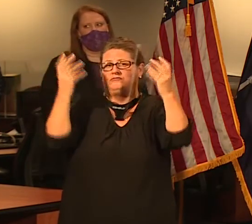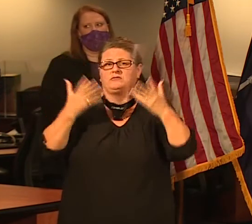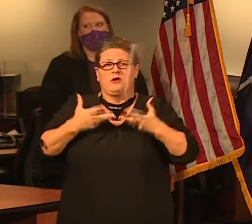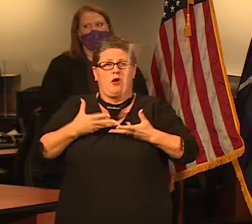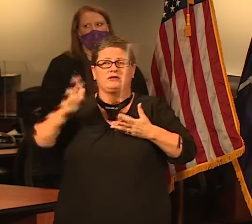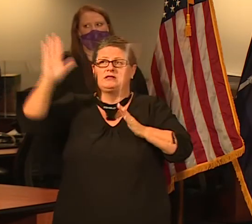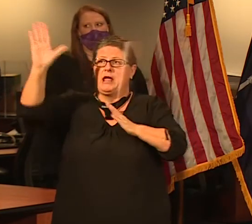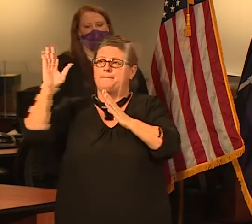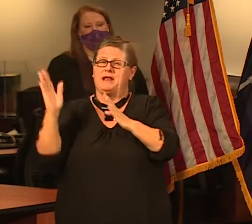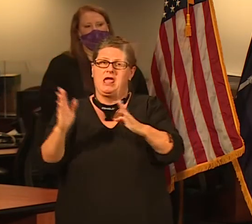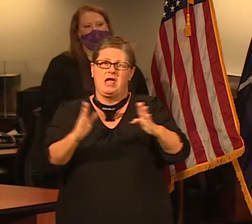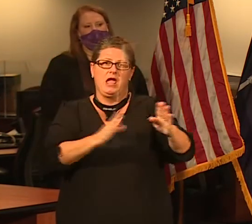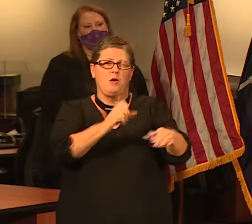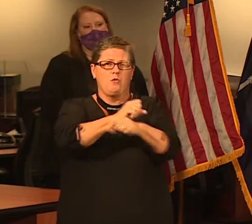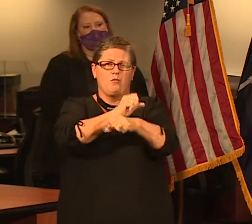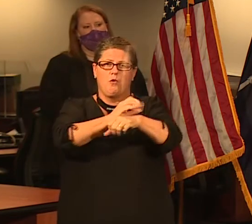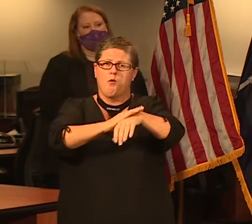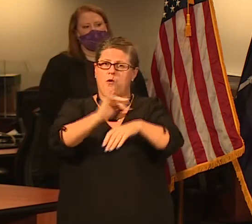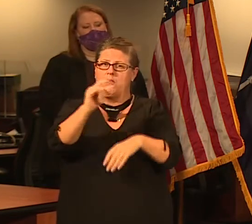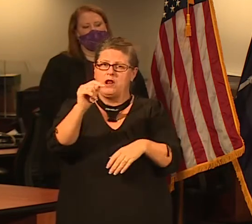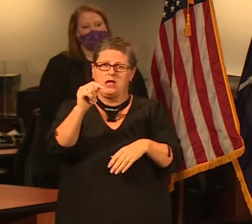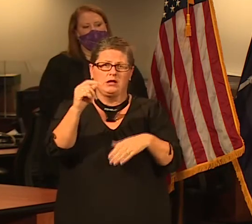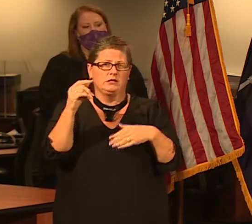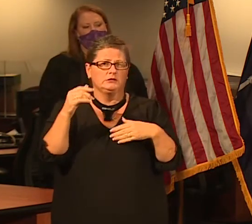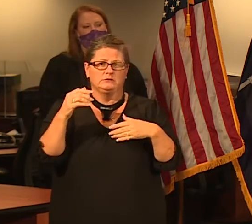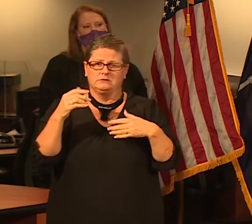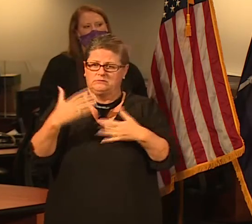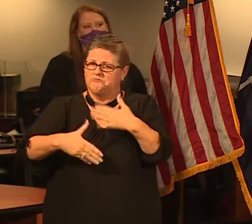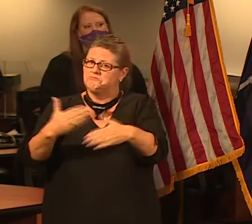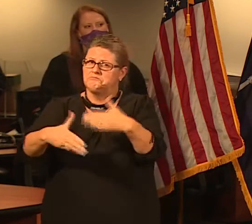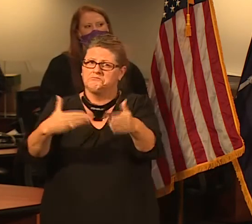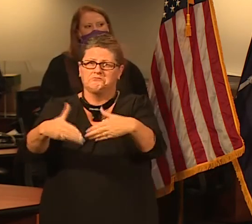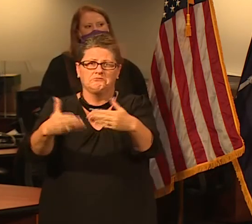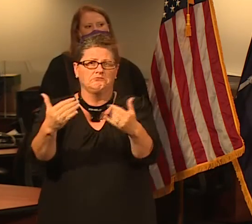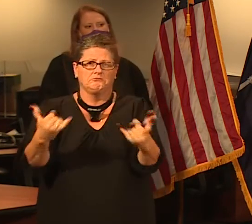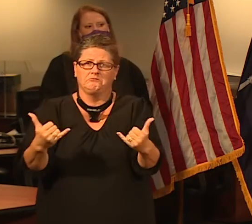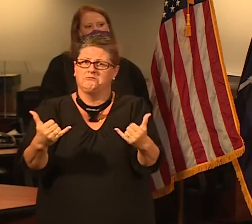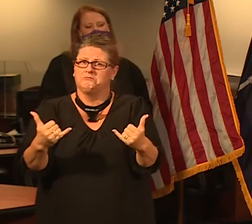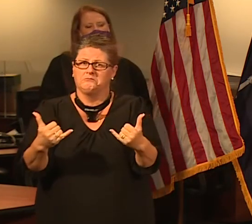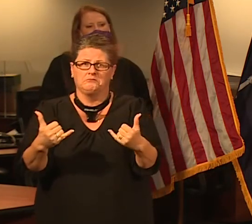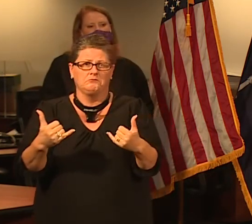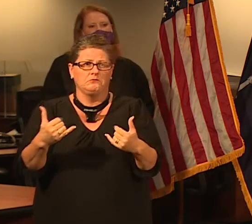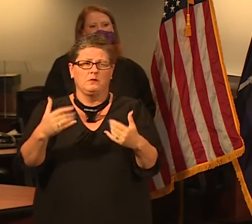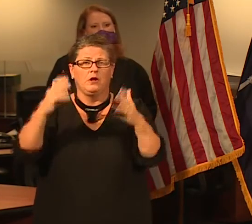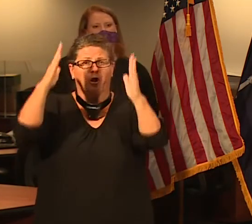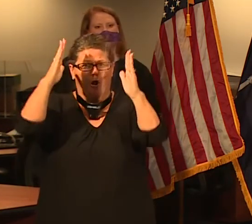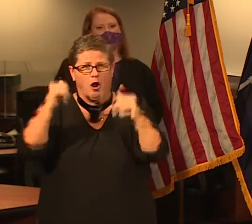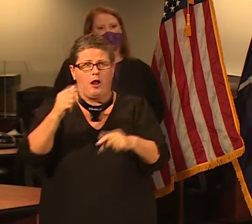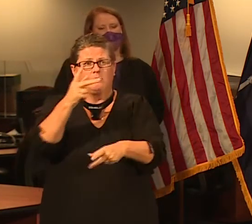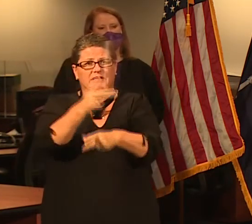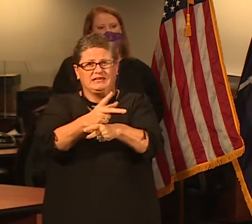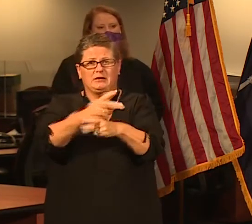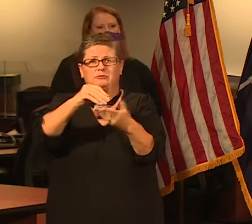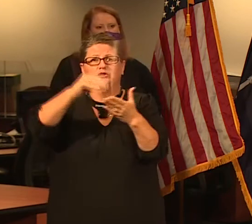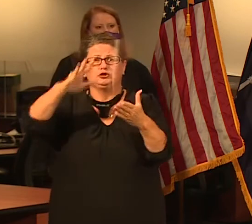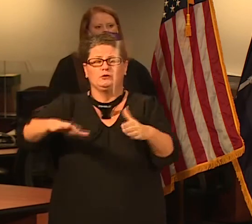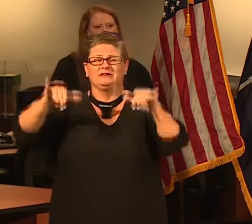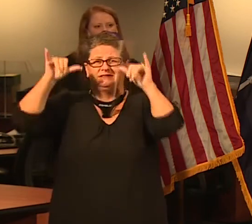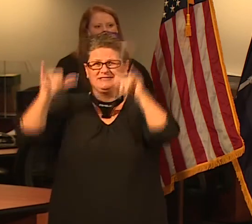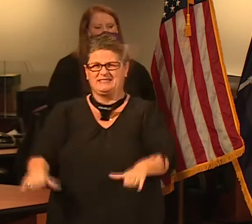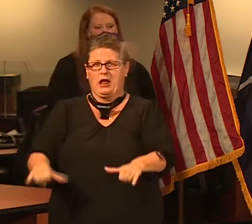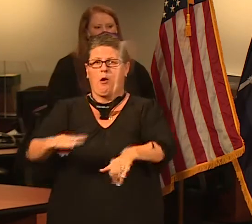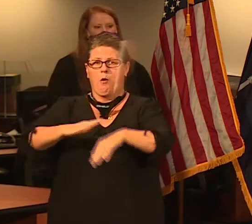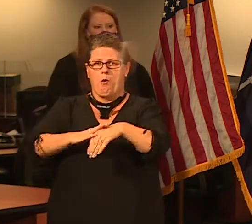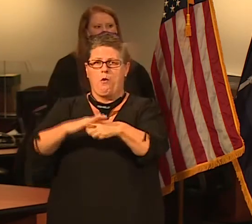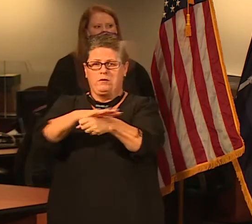their plans. What I've encouraged them to do is to do all they can to keep the students on campus, that is